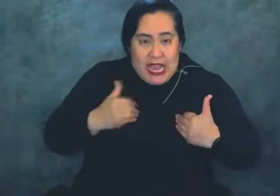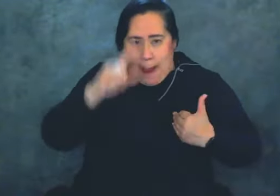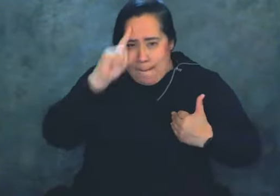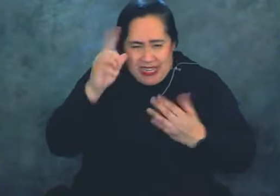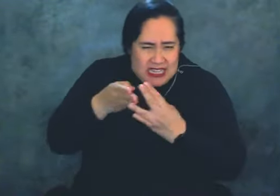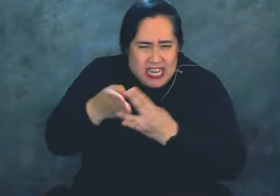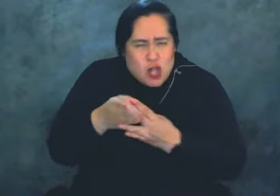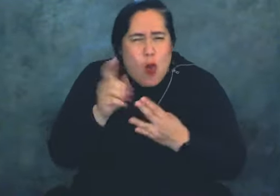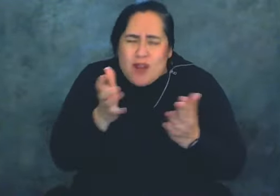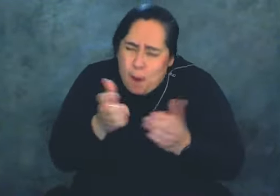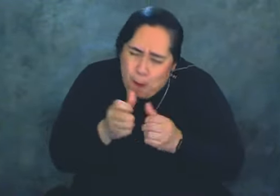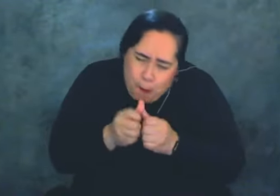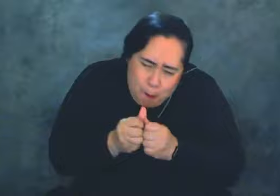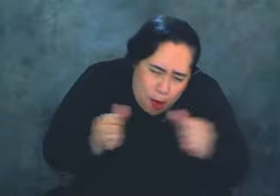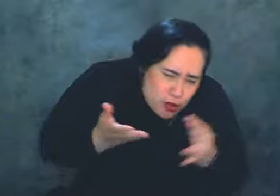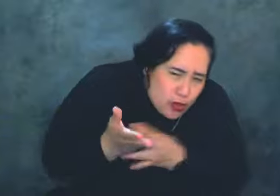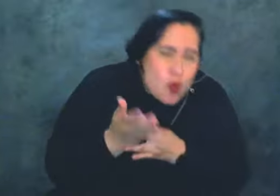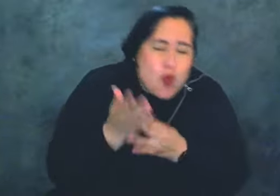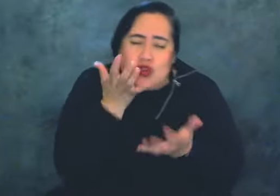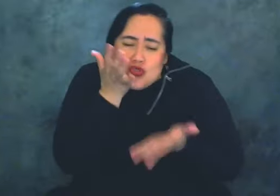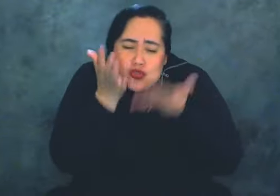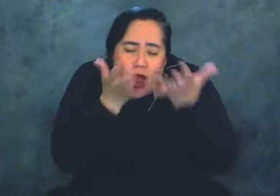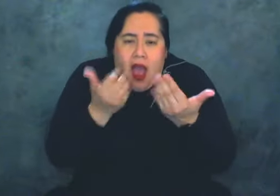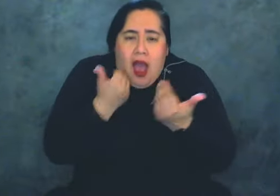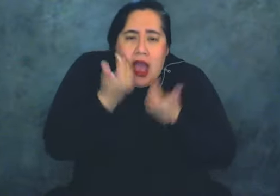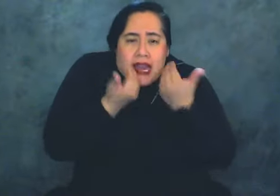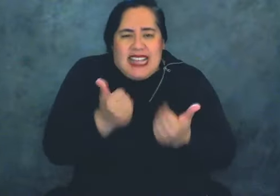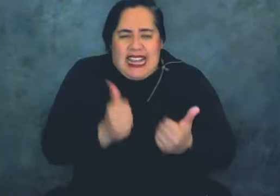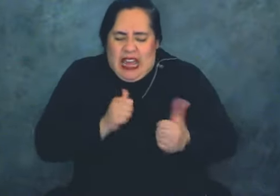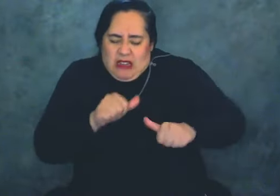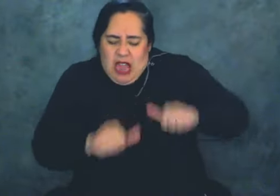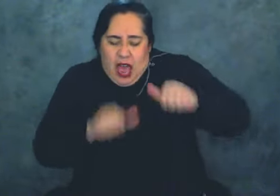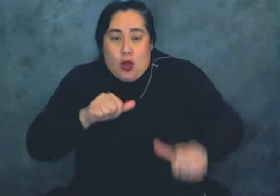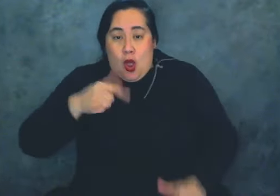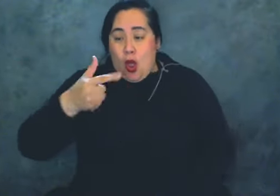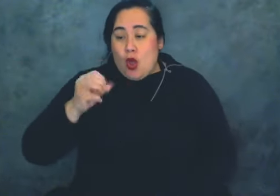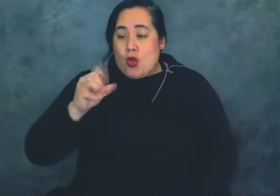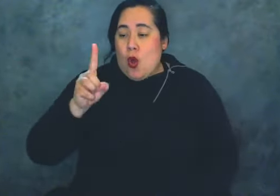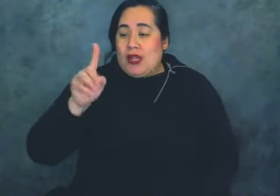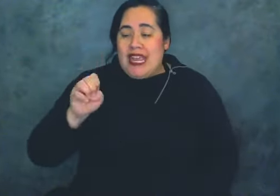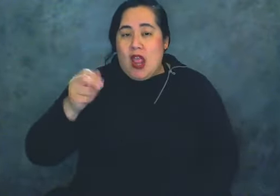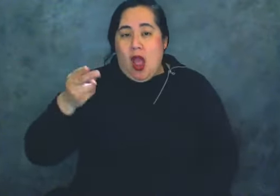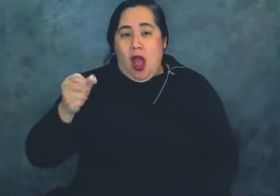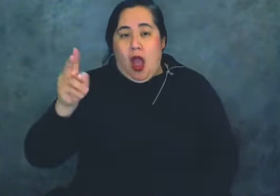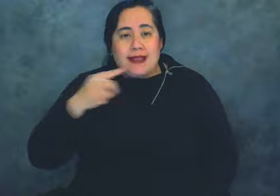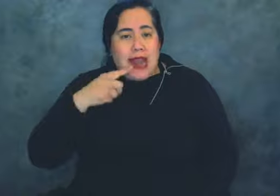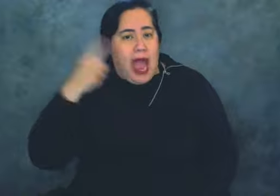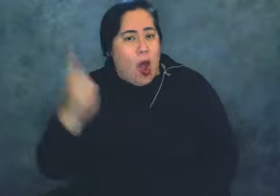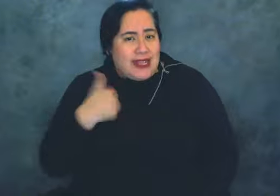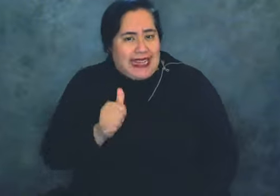and self-doubt. Goldie Hawn says, I always had self-doubts. I wasn't good enough, I wasn't smart enough, I didn't think I'd make it.